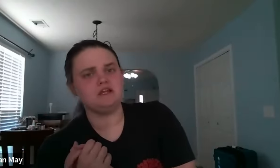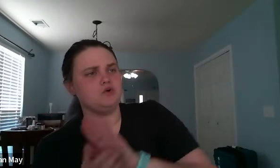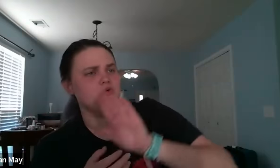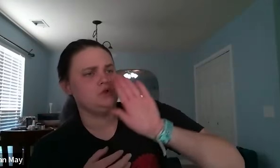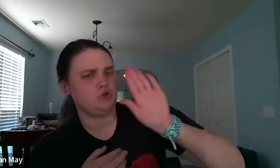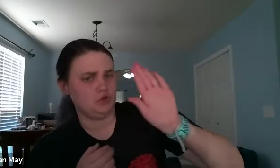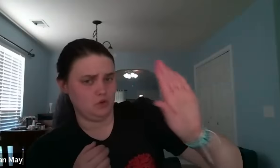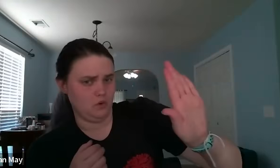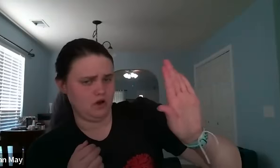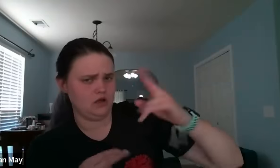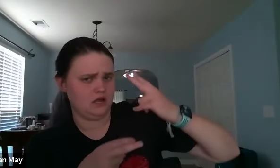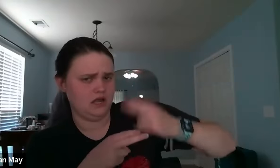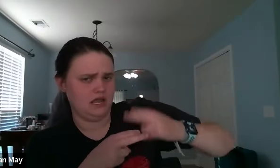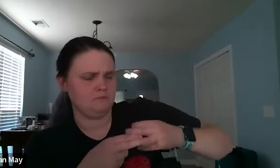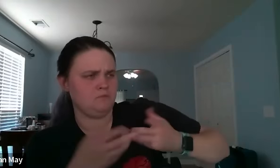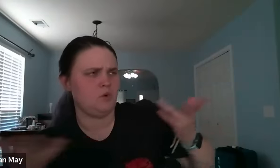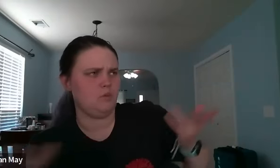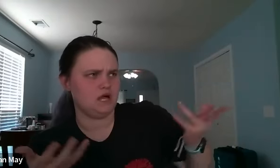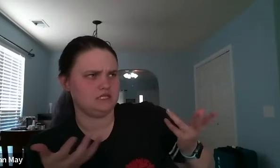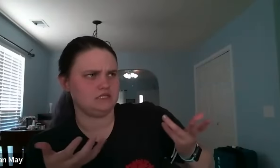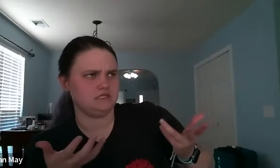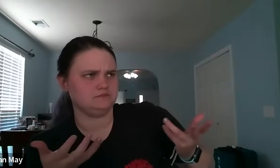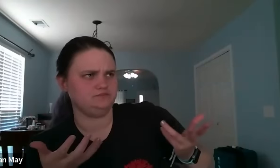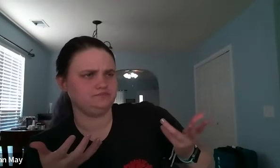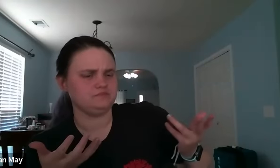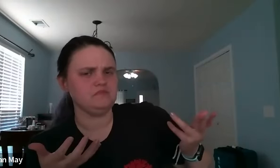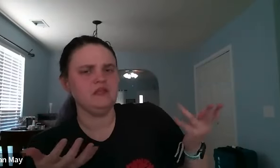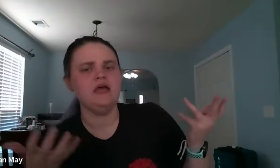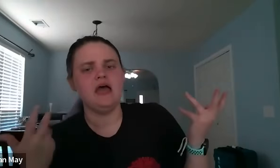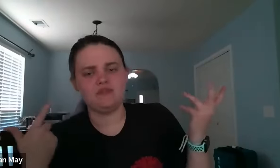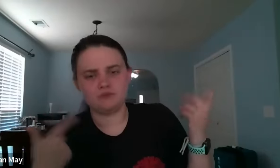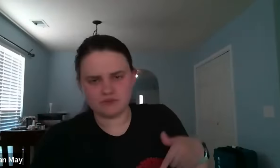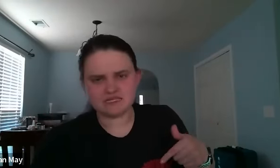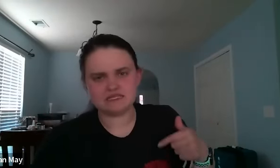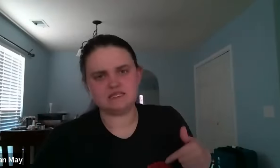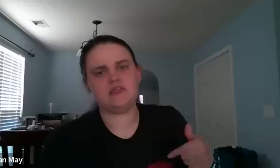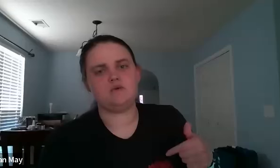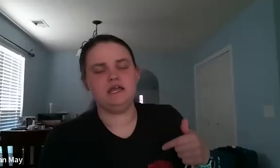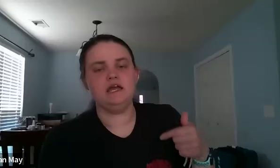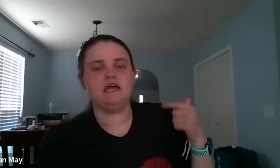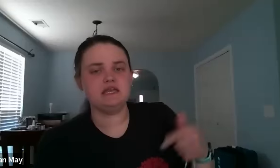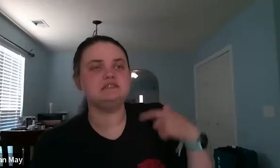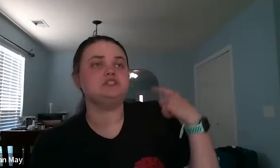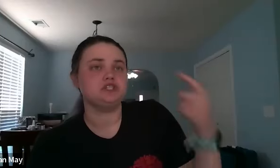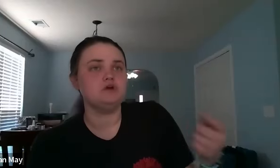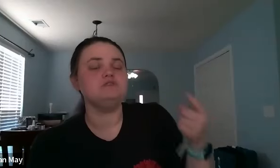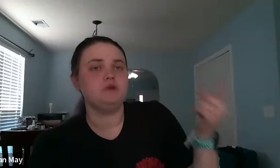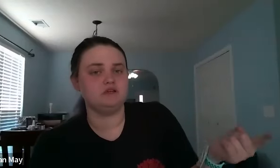go, your name, what? And the reason it's done that way is it shows the